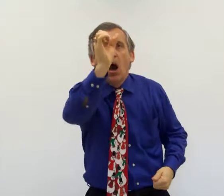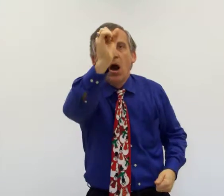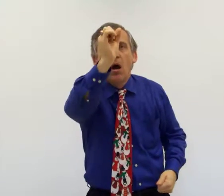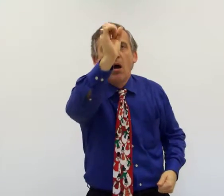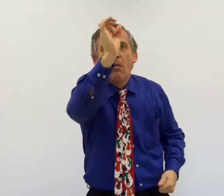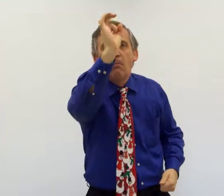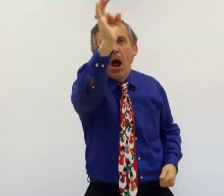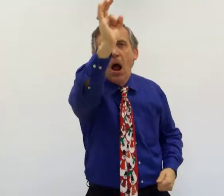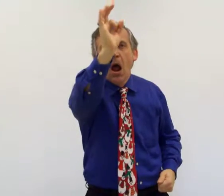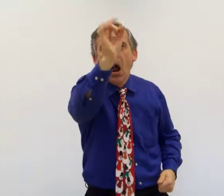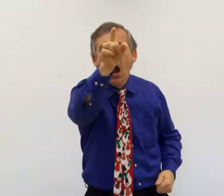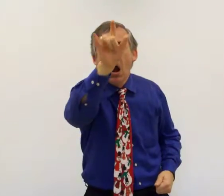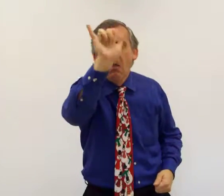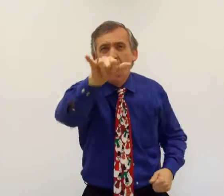cavern.